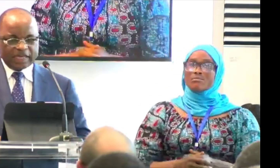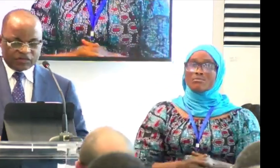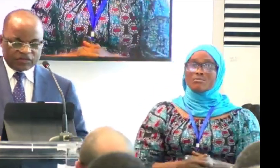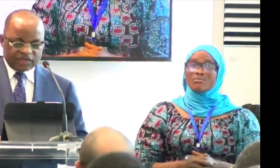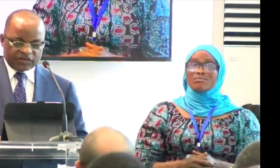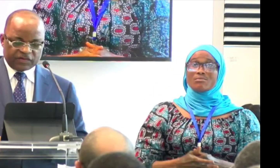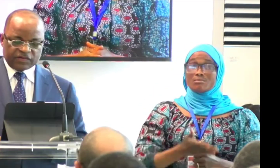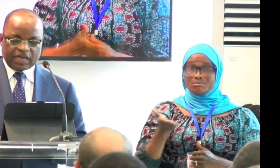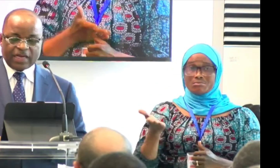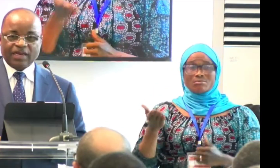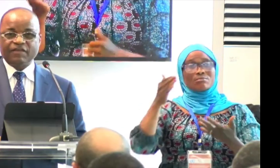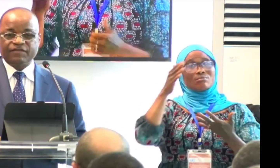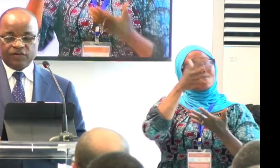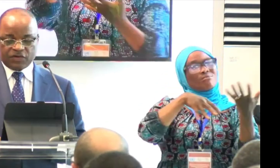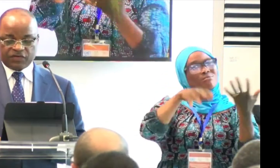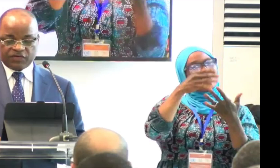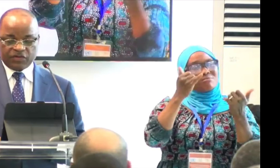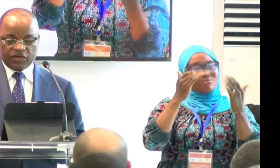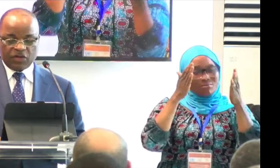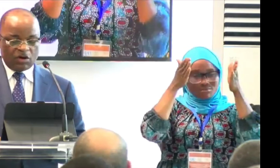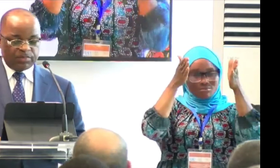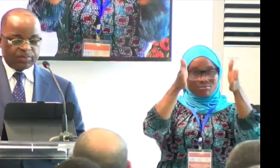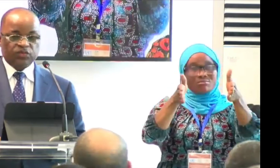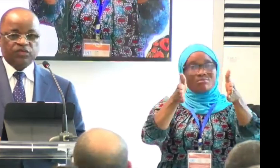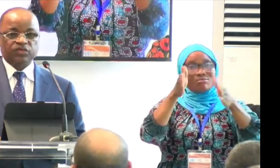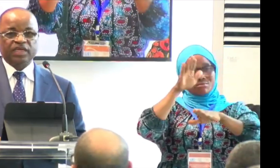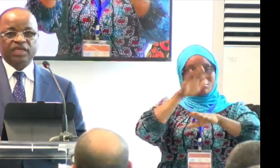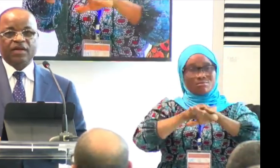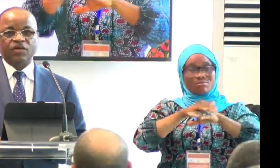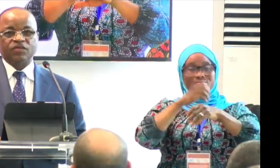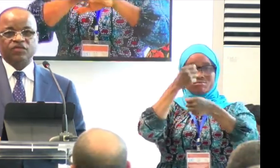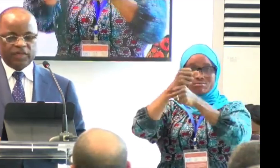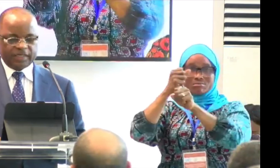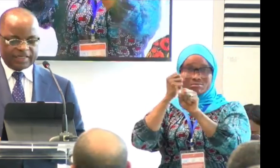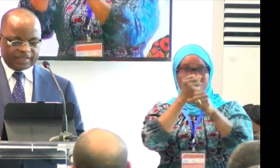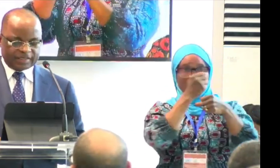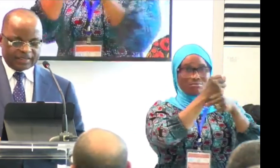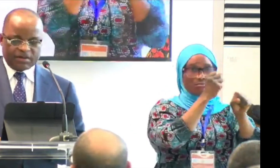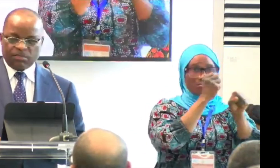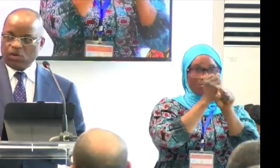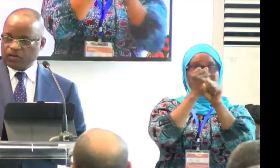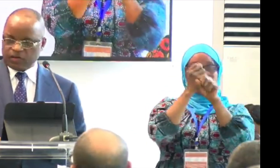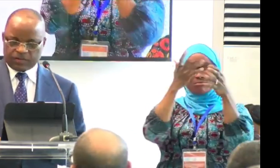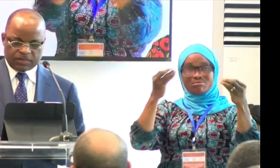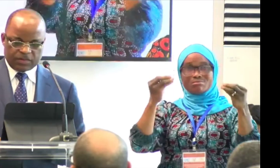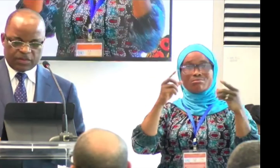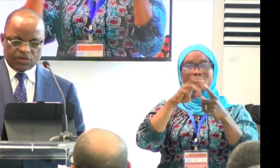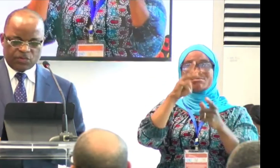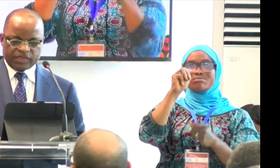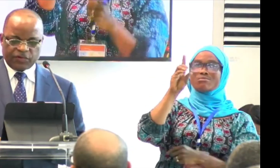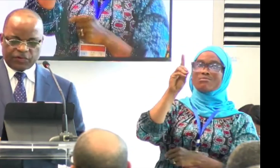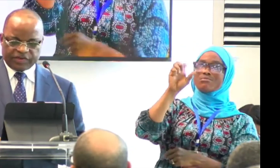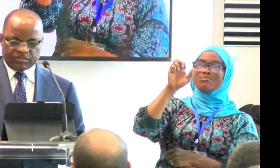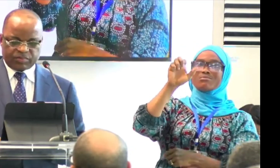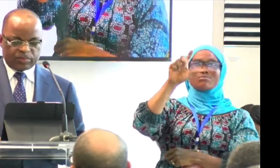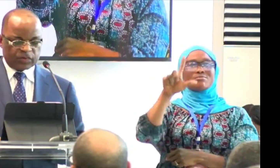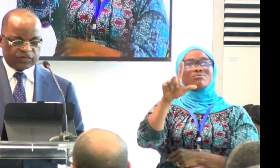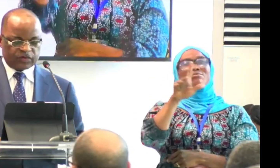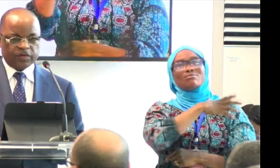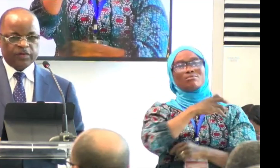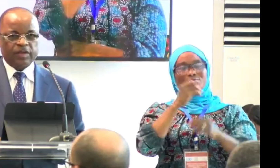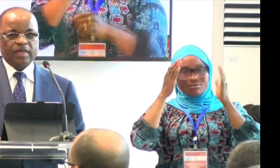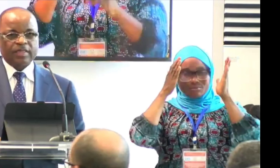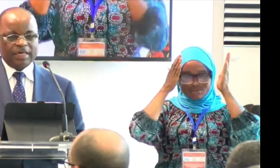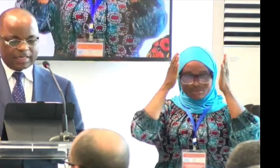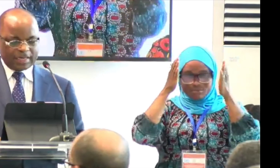Those negotiations are now focused on producing a consolidated model with a written